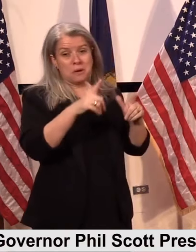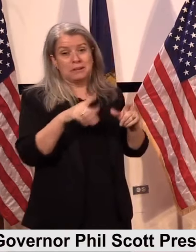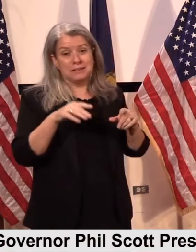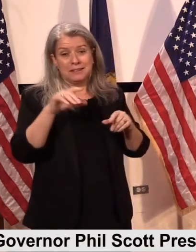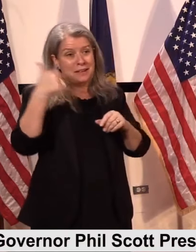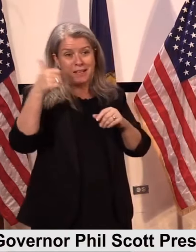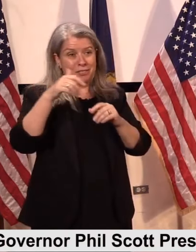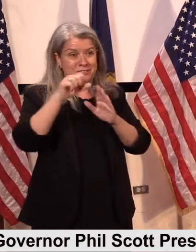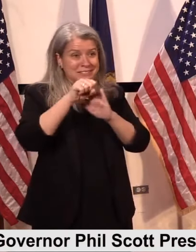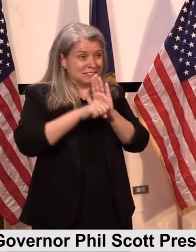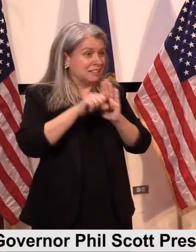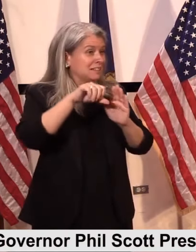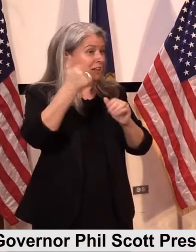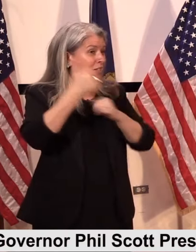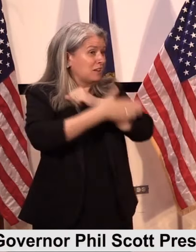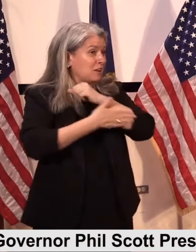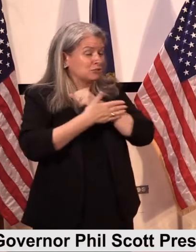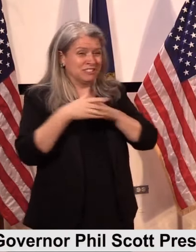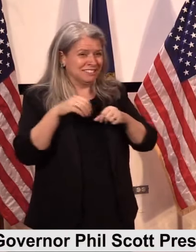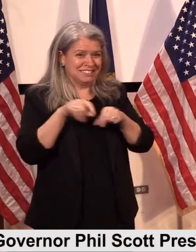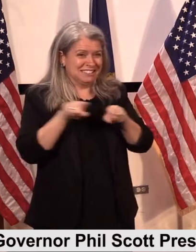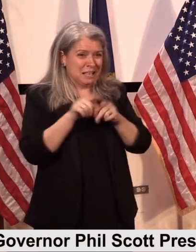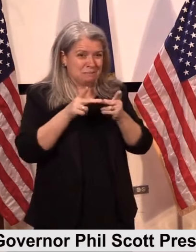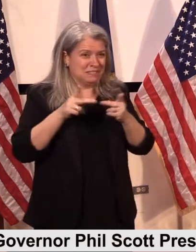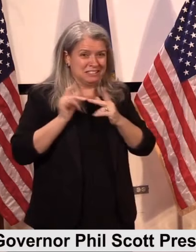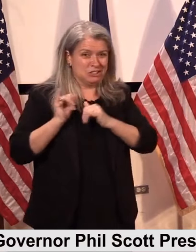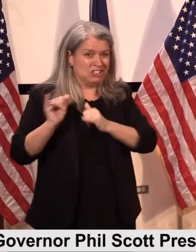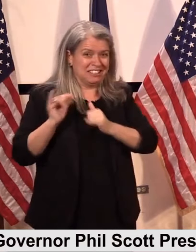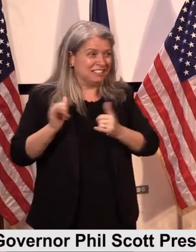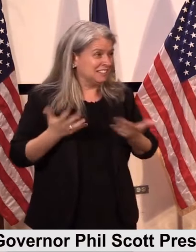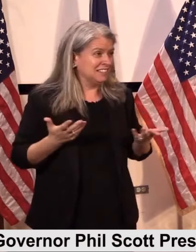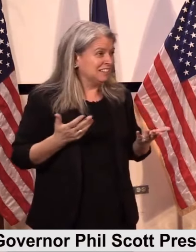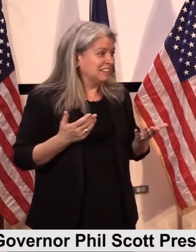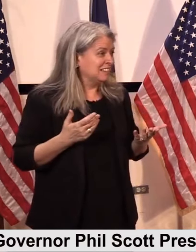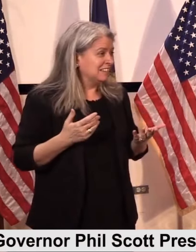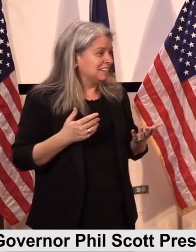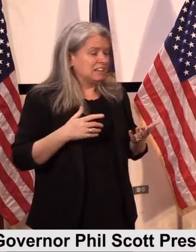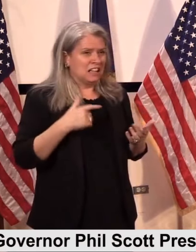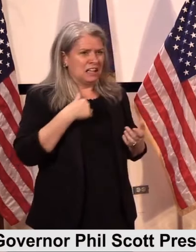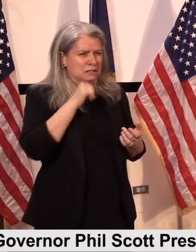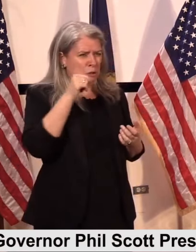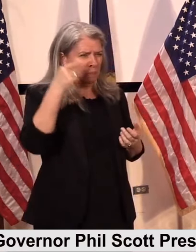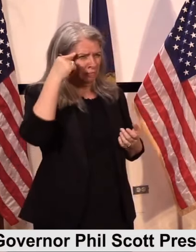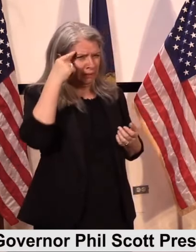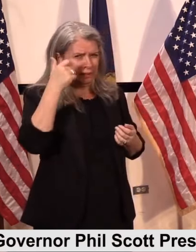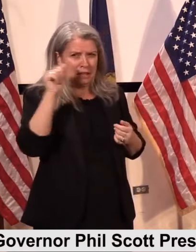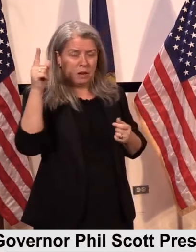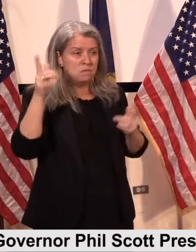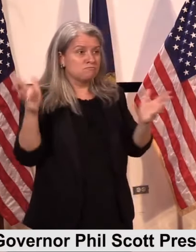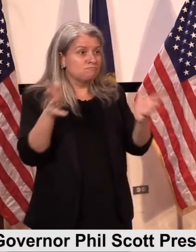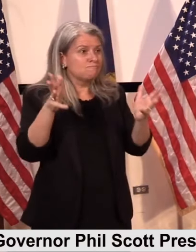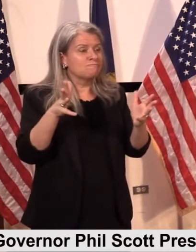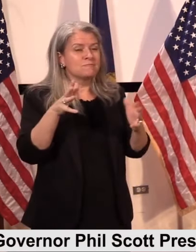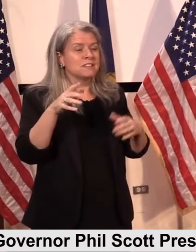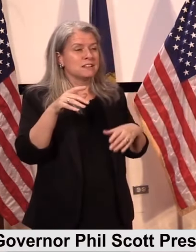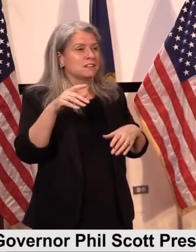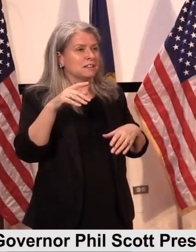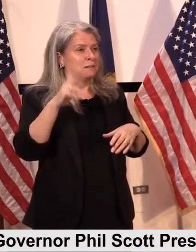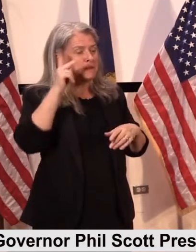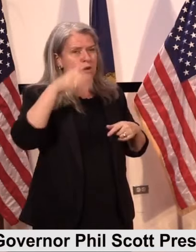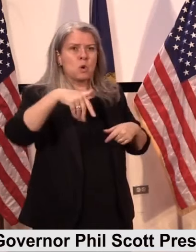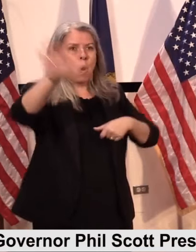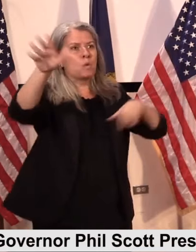throughout the country. I can't imagine anyone is promoting anyone leaving their states at this point in time.